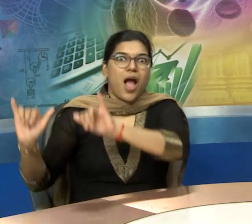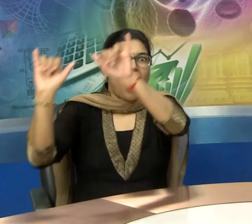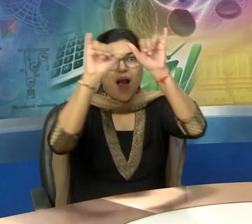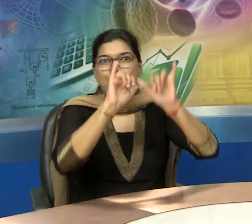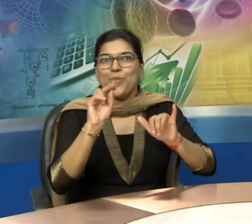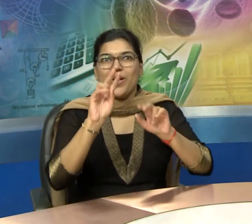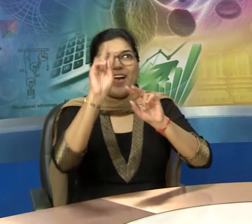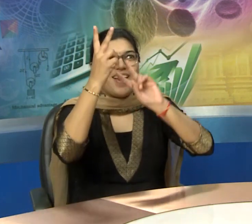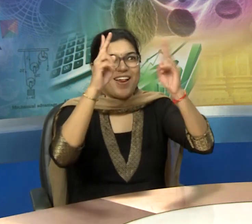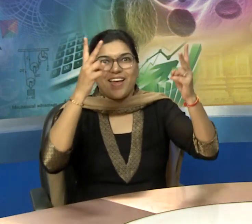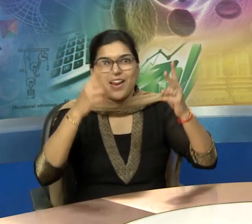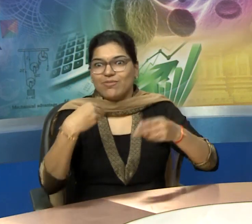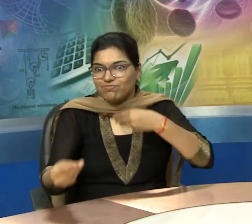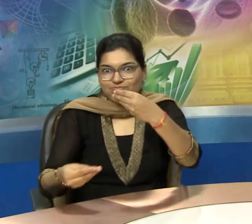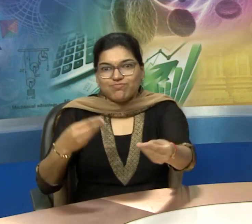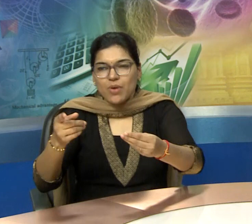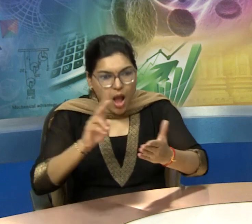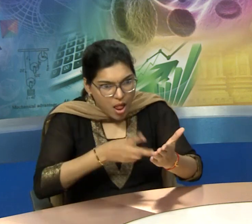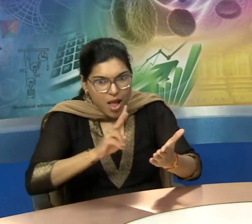major function of library.